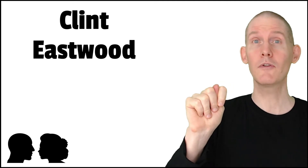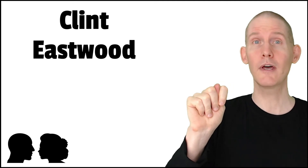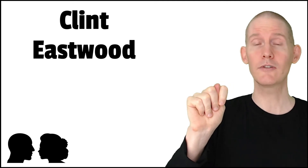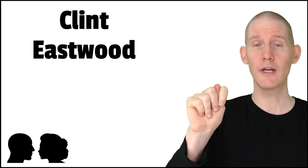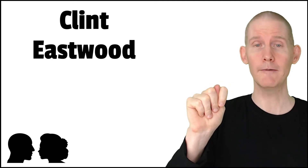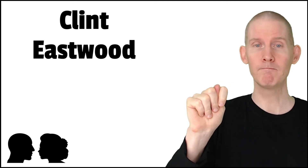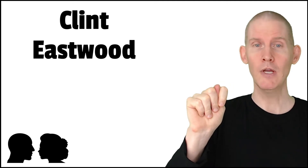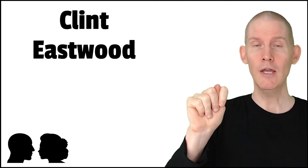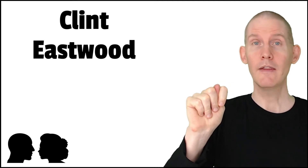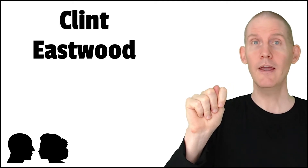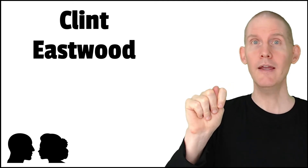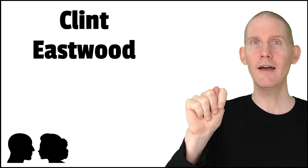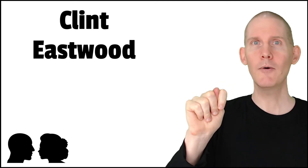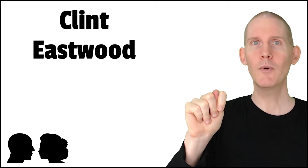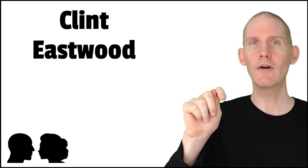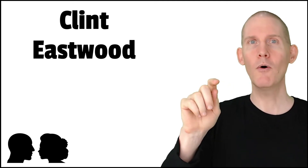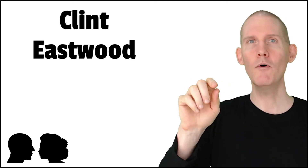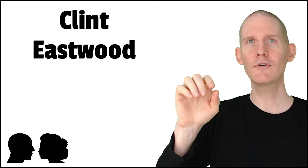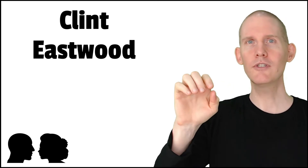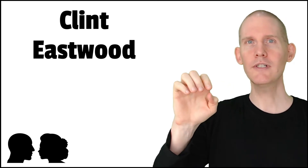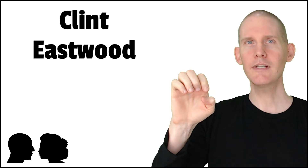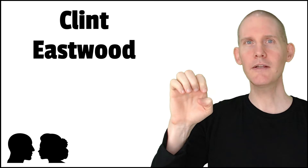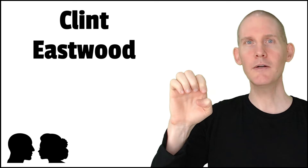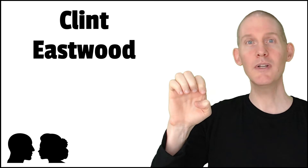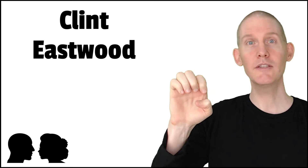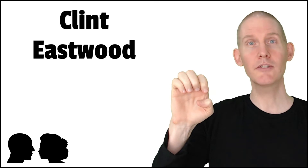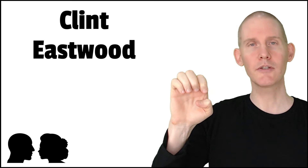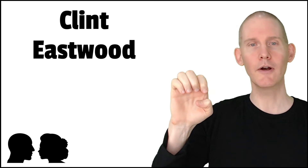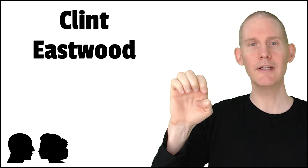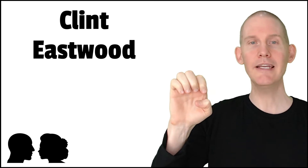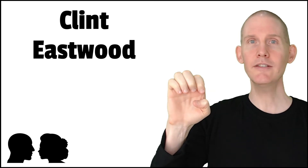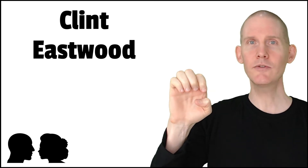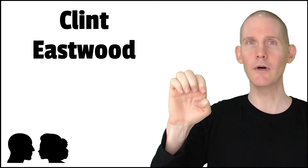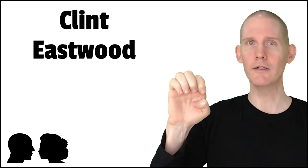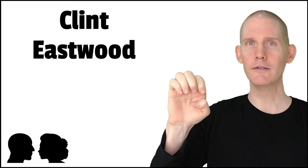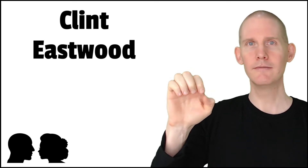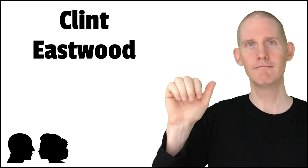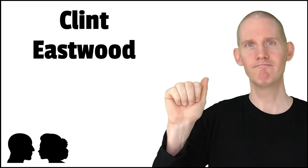letters at. Then I went over just a little bit to start Eastwood.